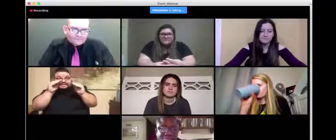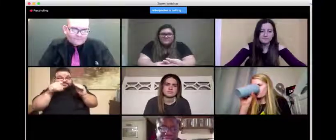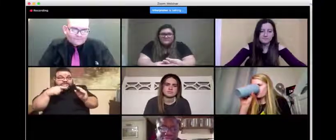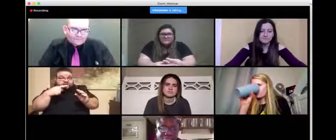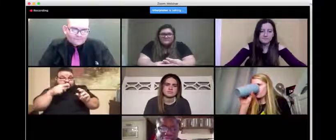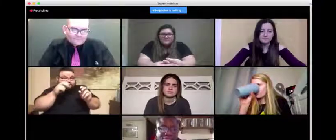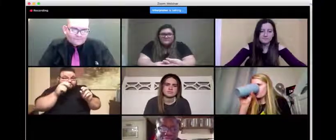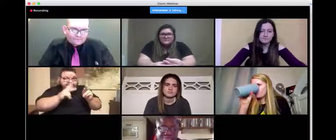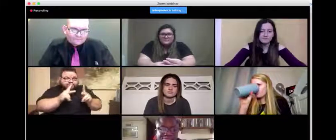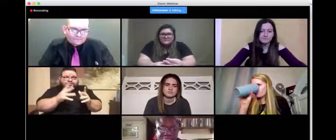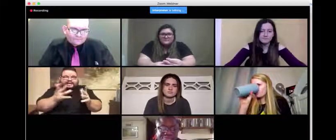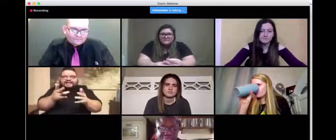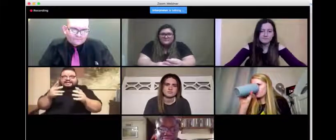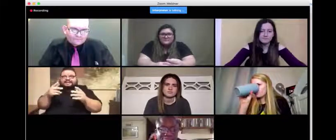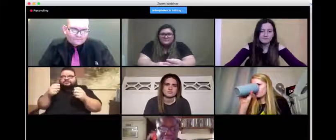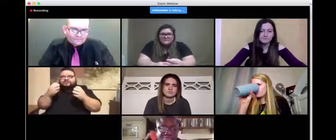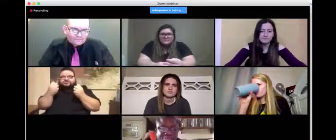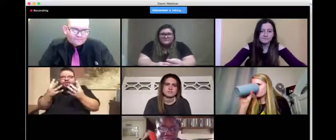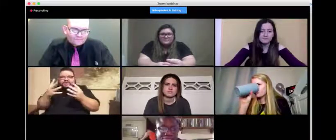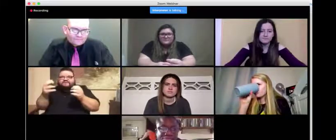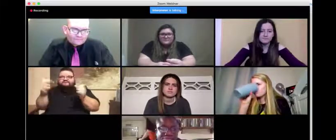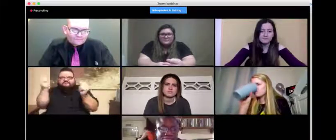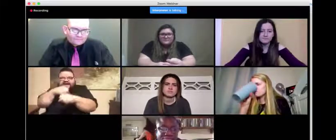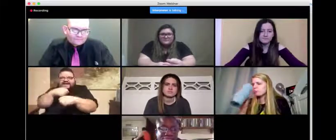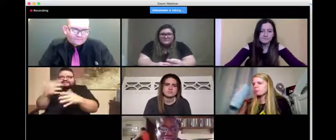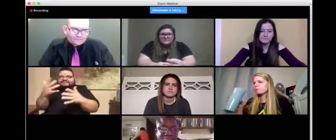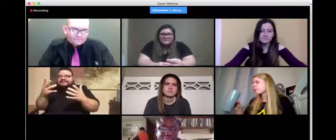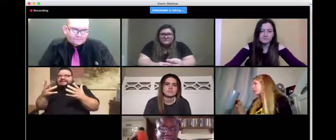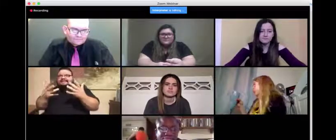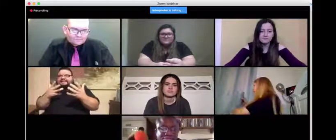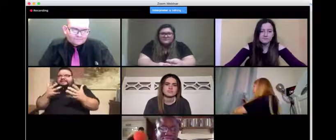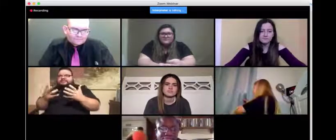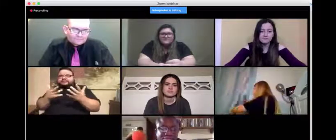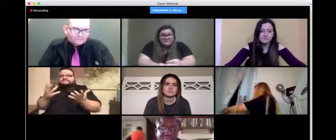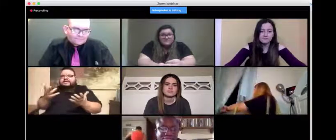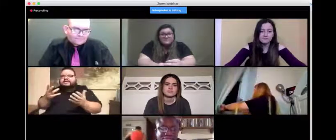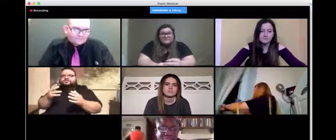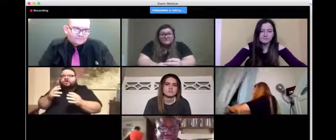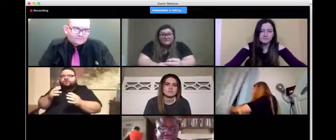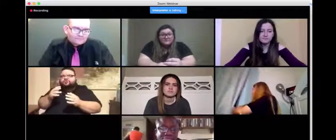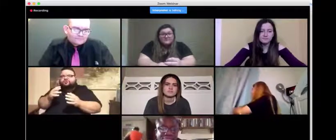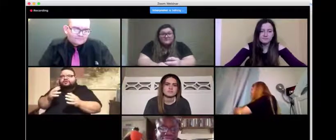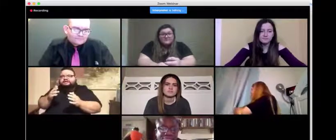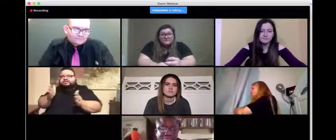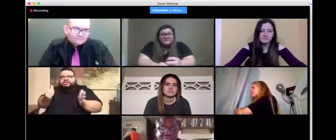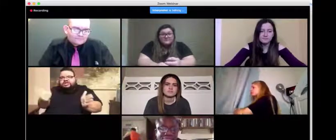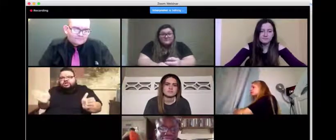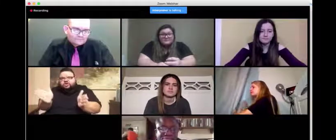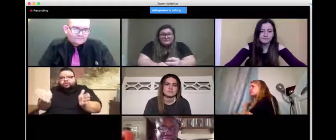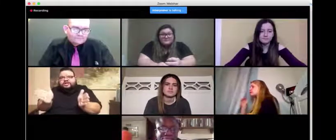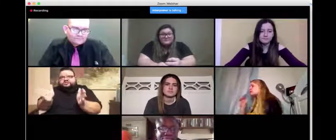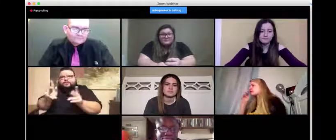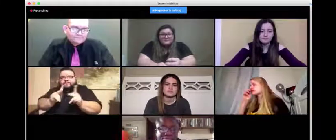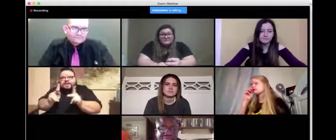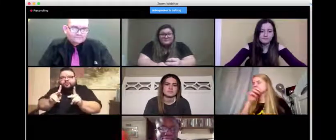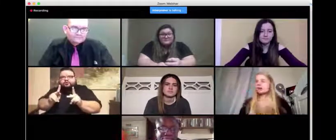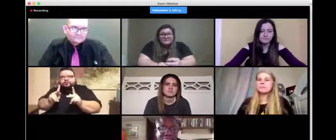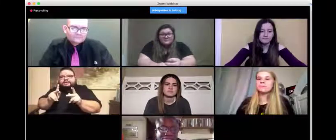struggles. And so we want to really just encourage people to, it's really good to